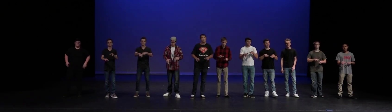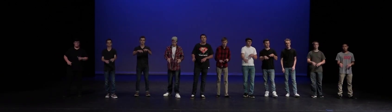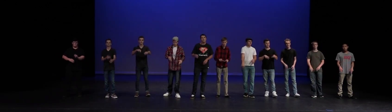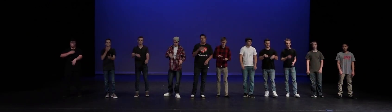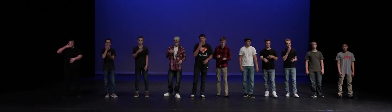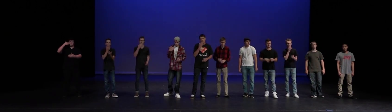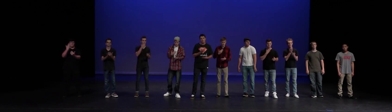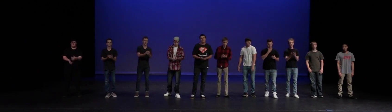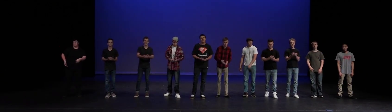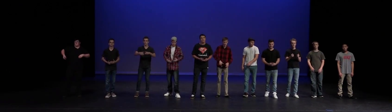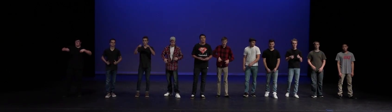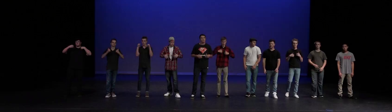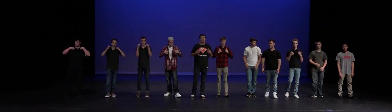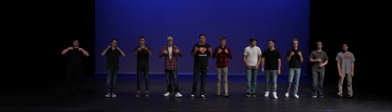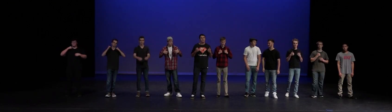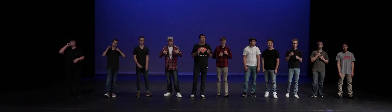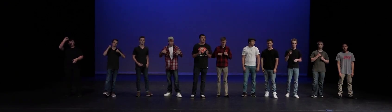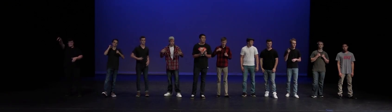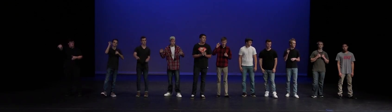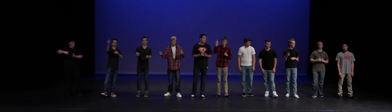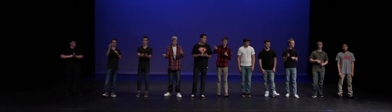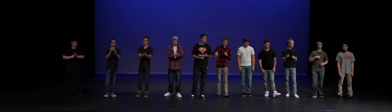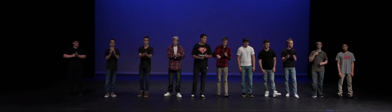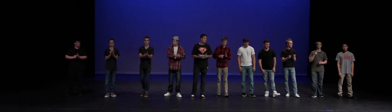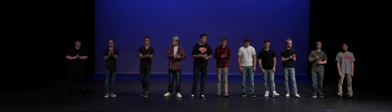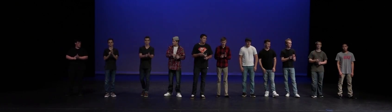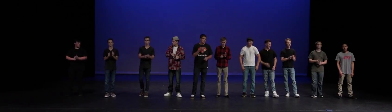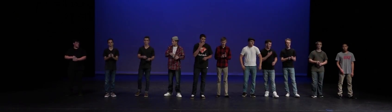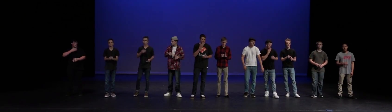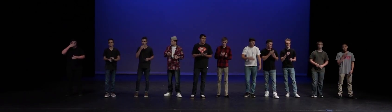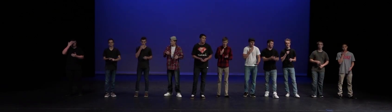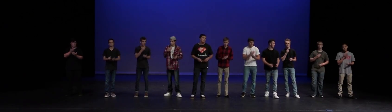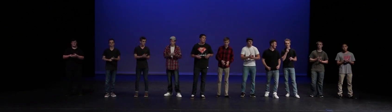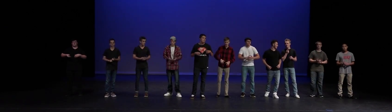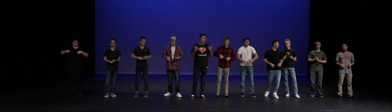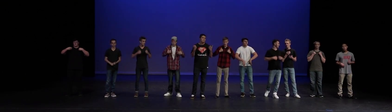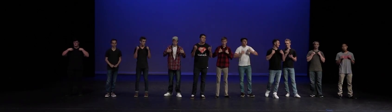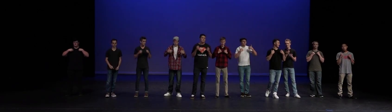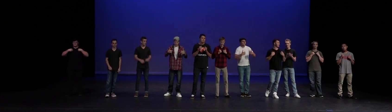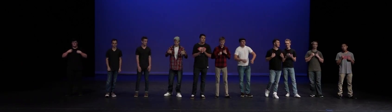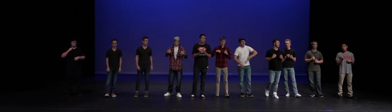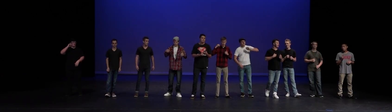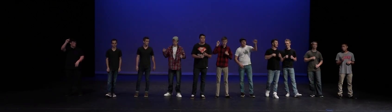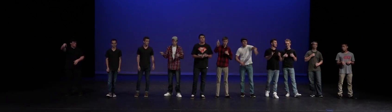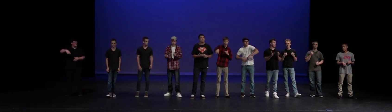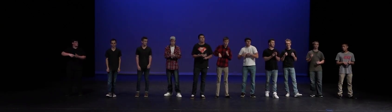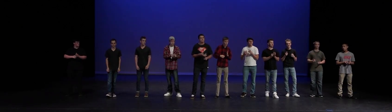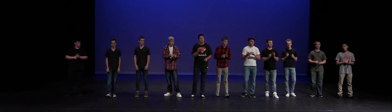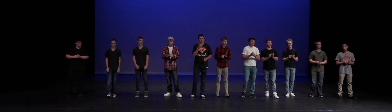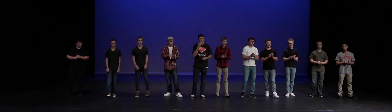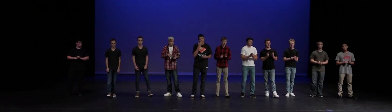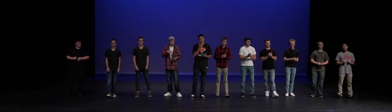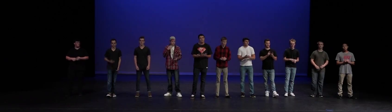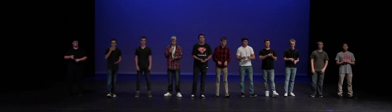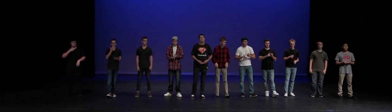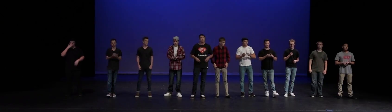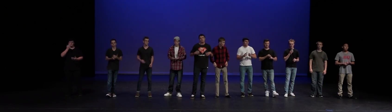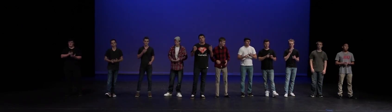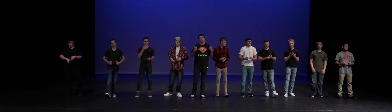It's a fine life, carrying a battle. It's a fine life, carrying a battle. It's a